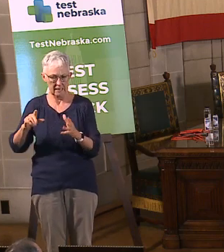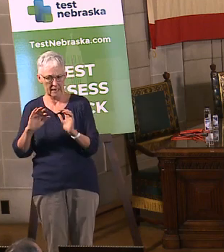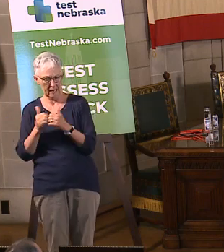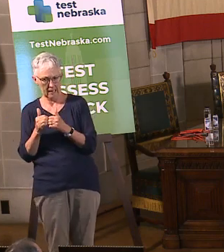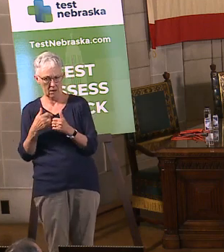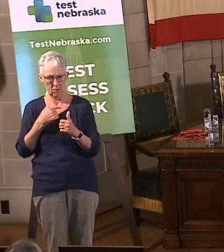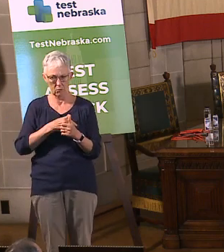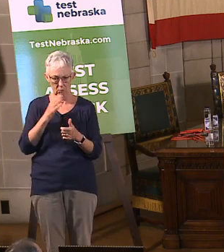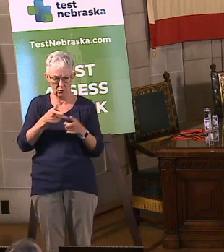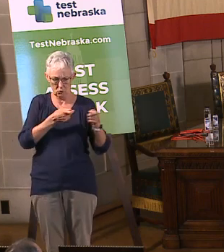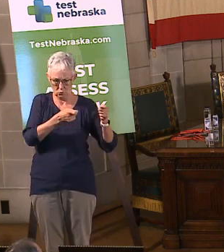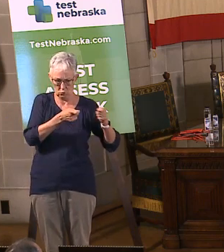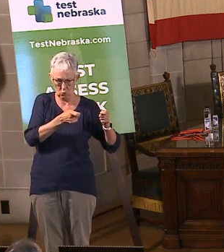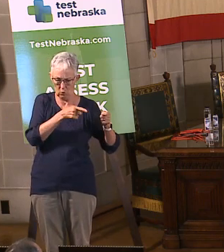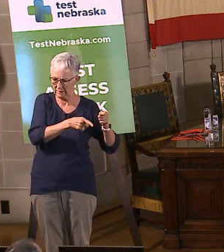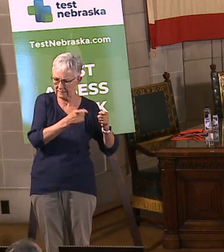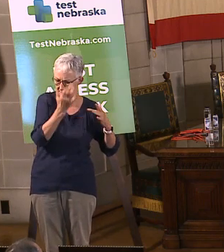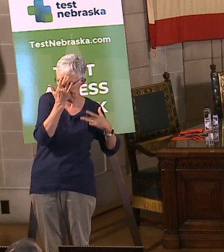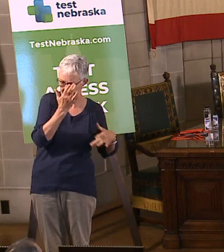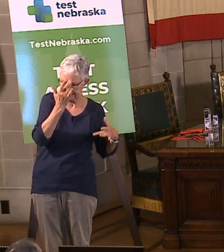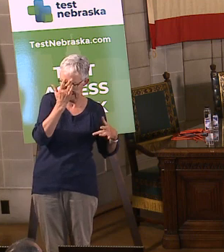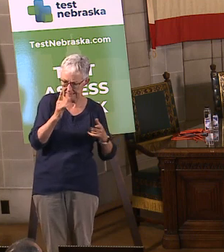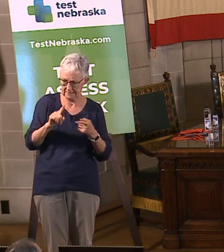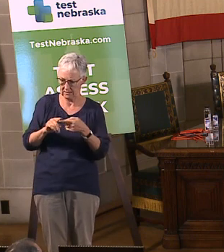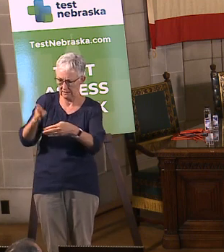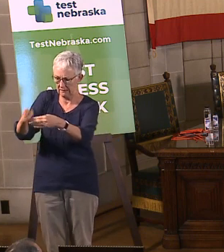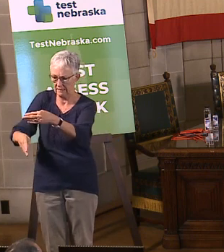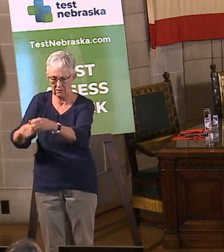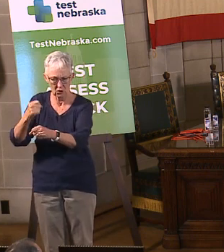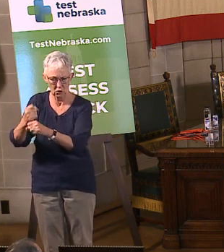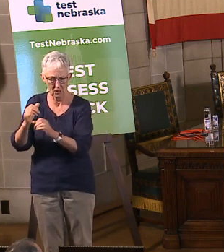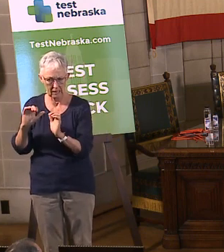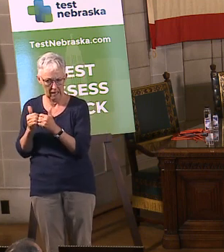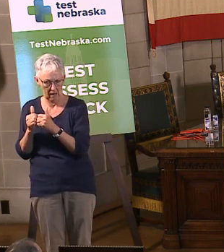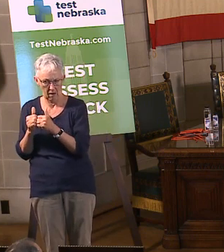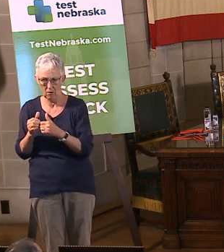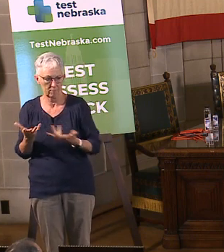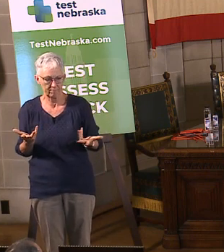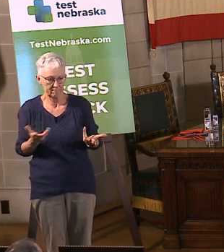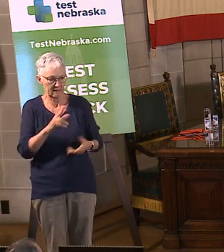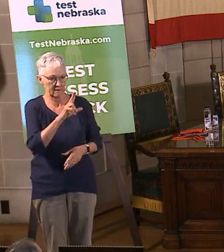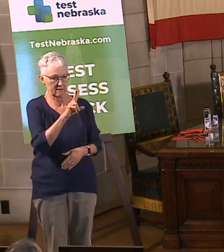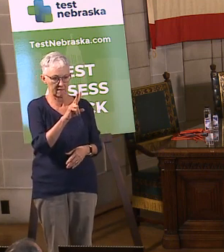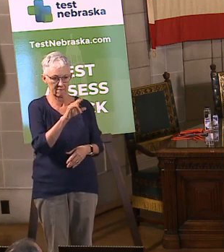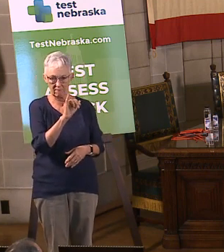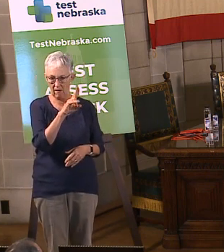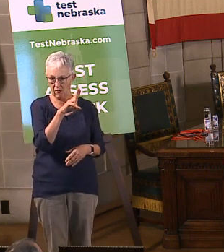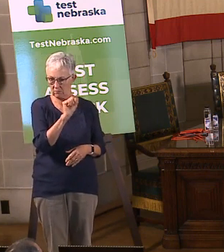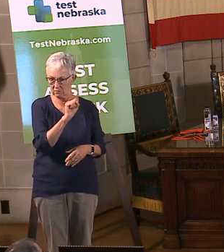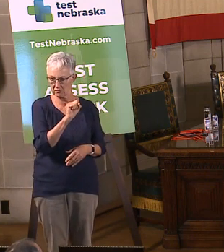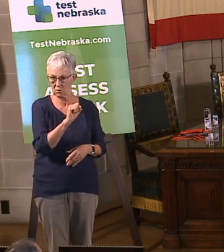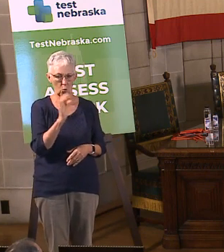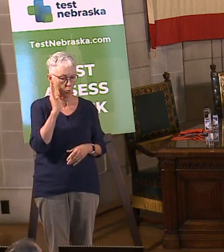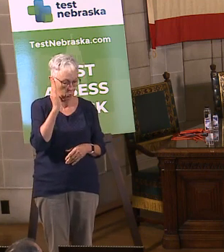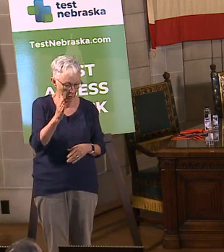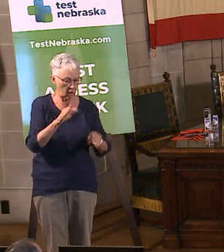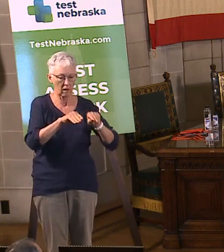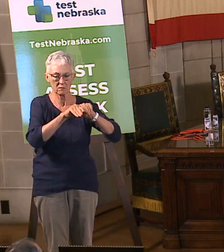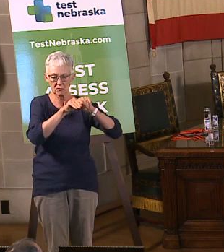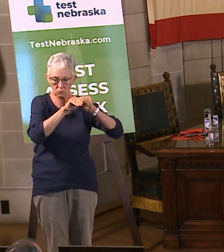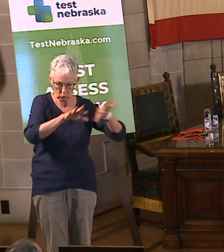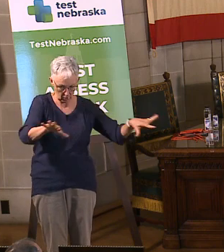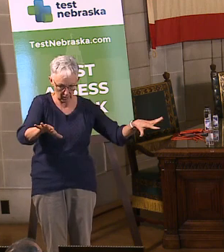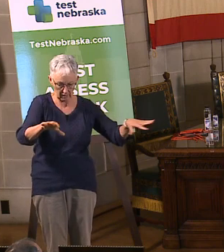there's no immunity for this virus. We can't stop it from coming. We can only slow the spread. We know that there's no vaccine for it right